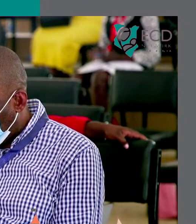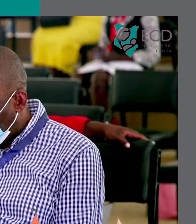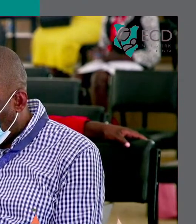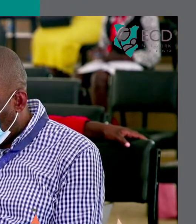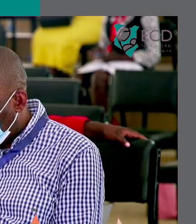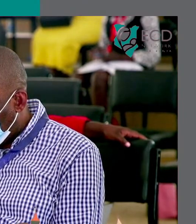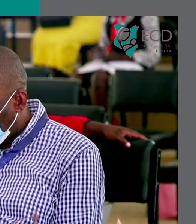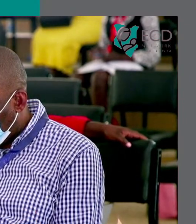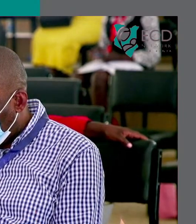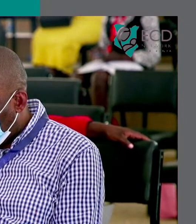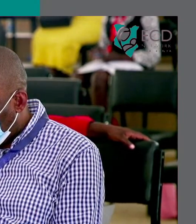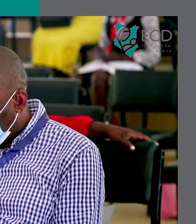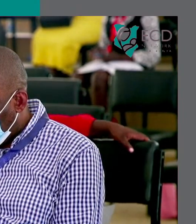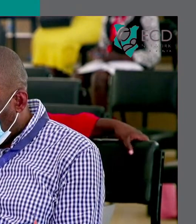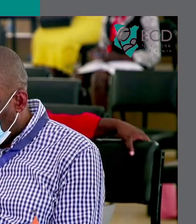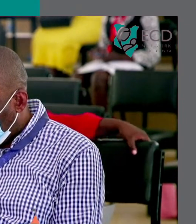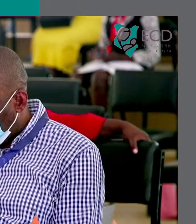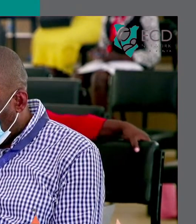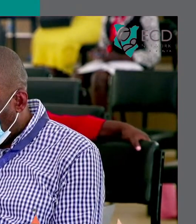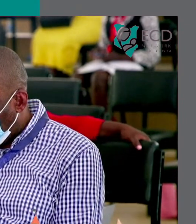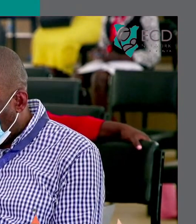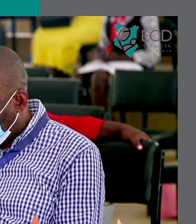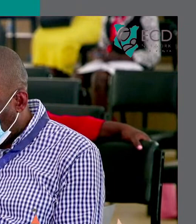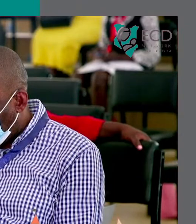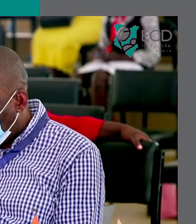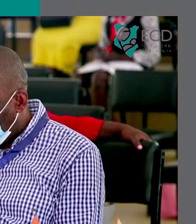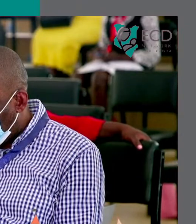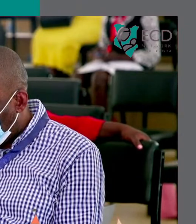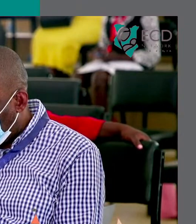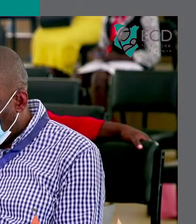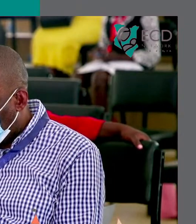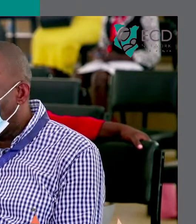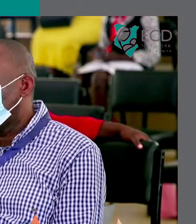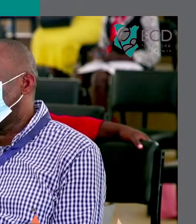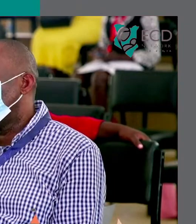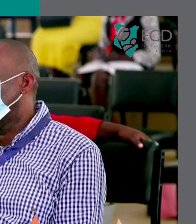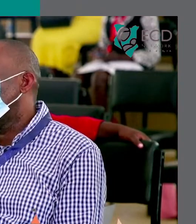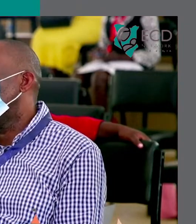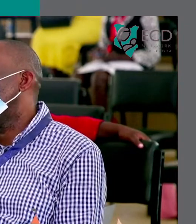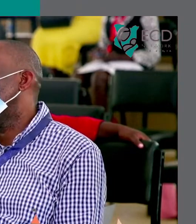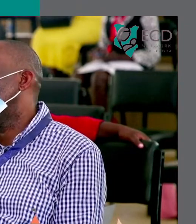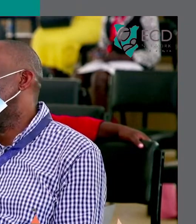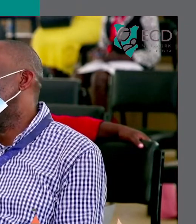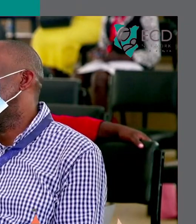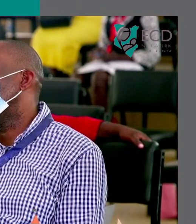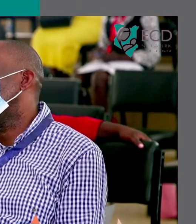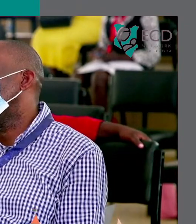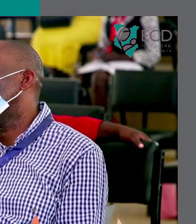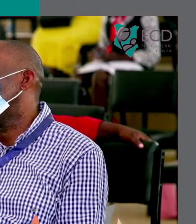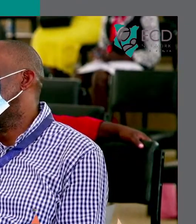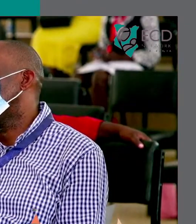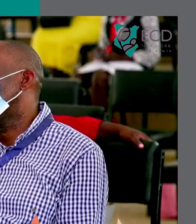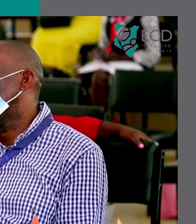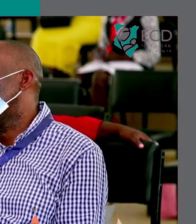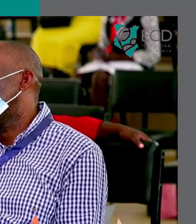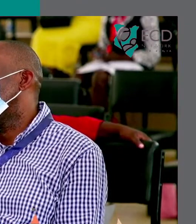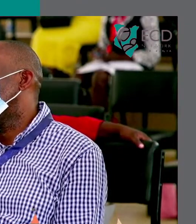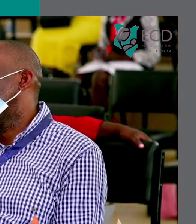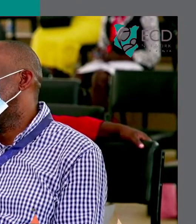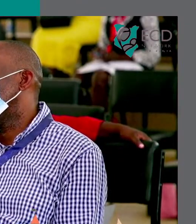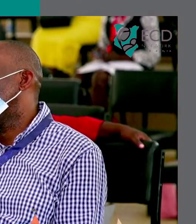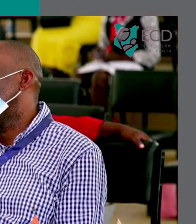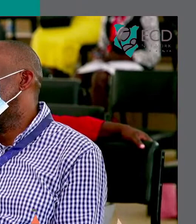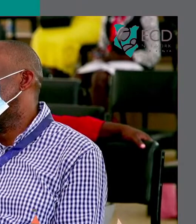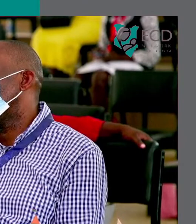governor, we have planned to put them on P&P by the end of their contract next